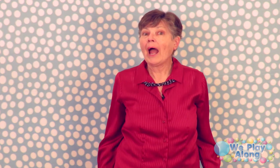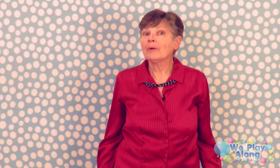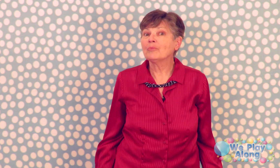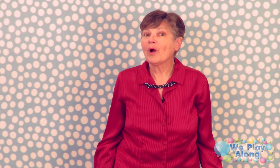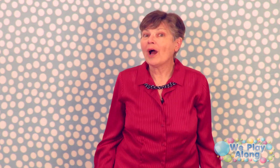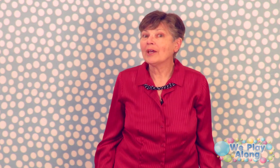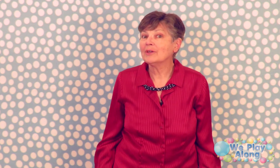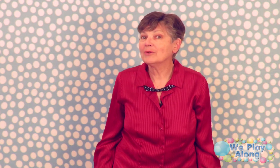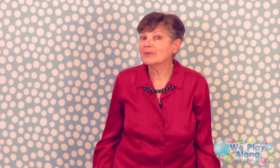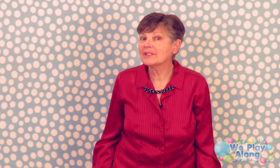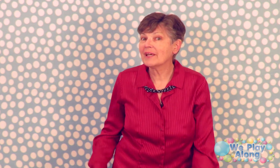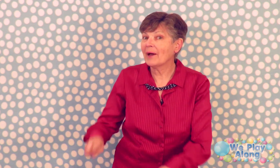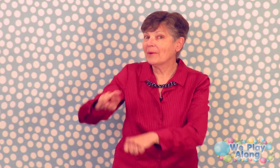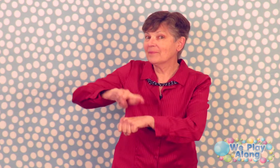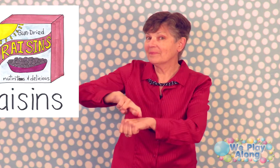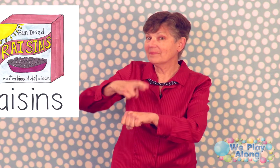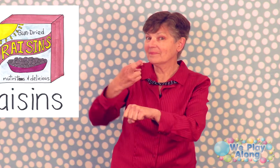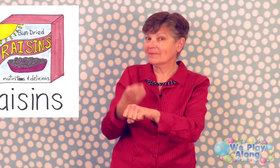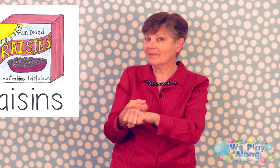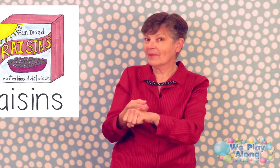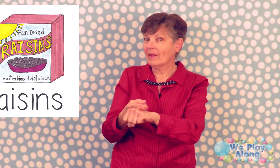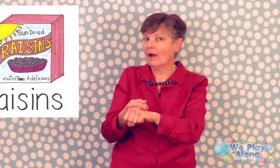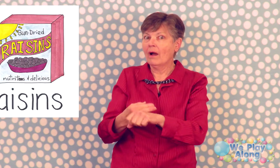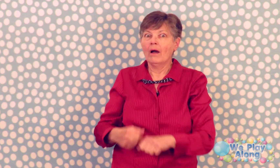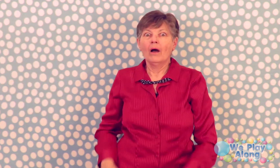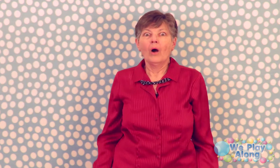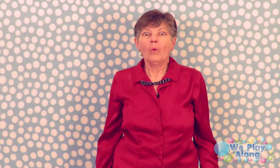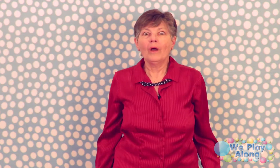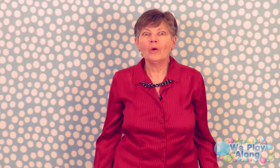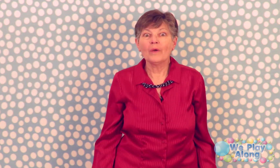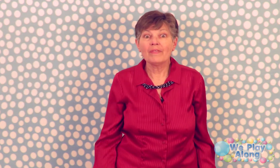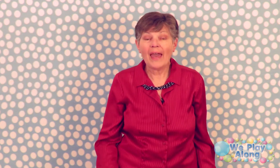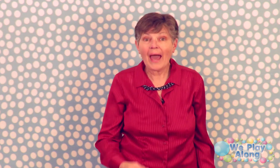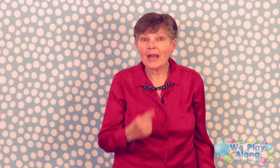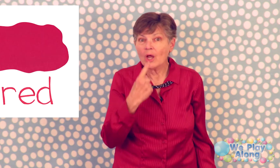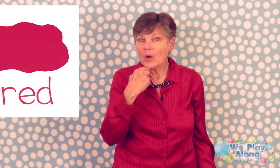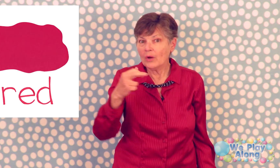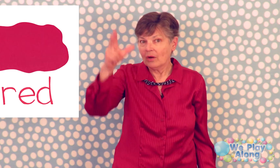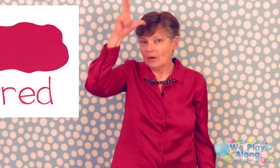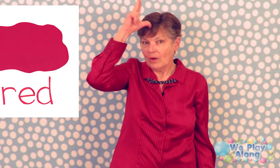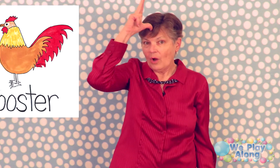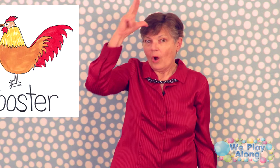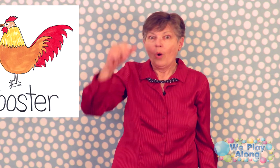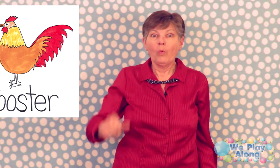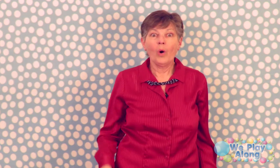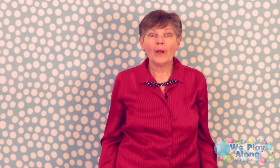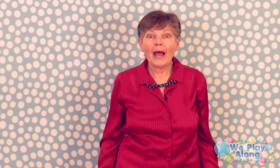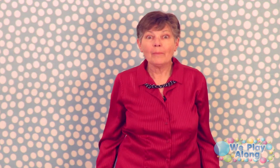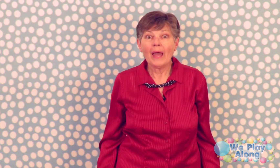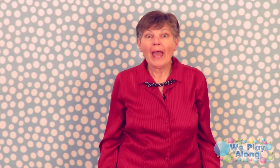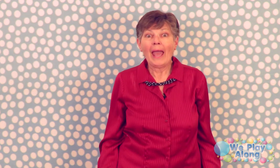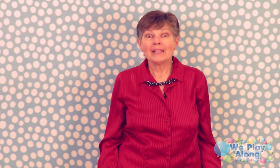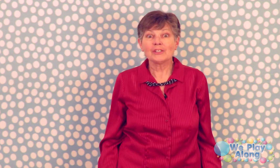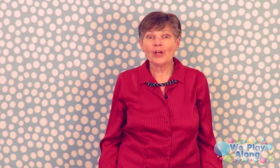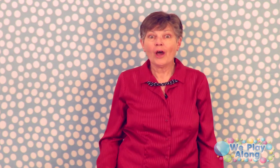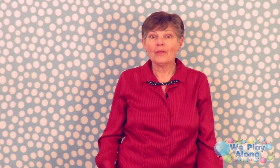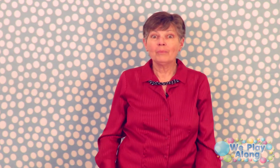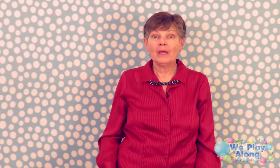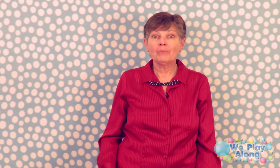"I brought you some." Well, with that, woke up and saw the big